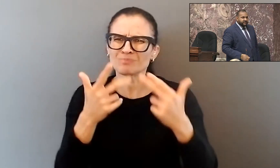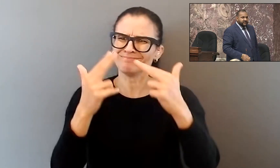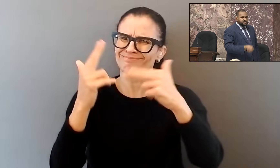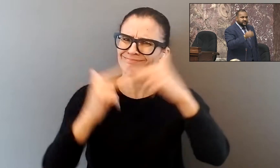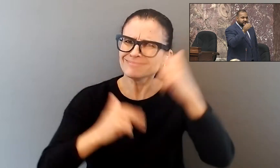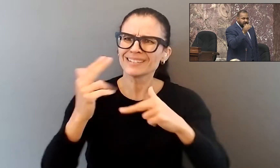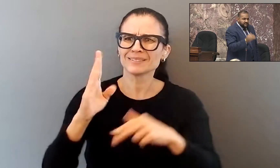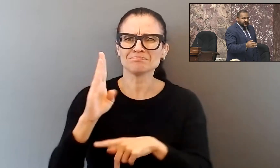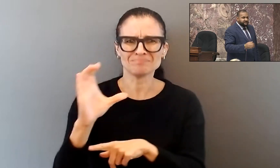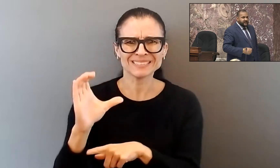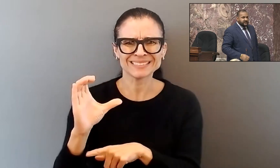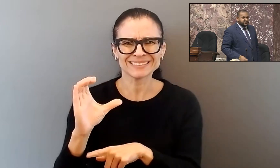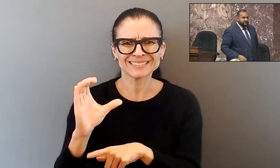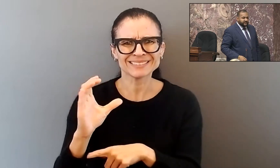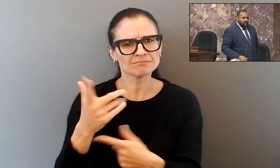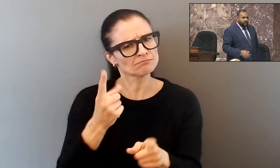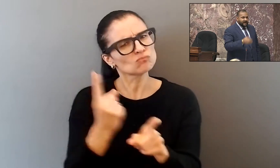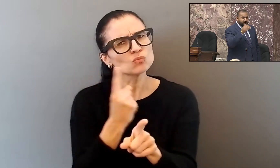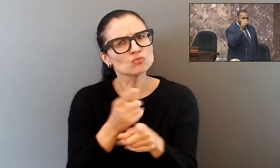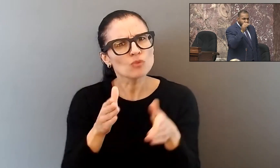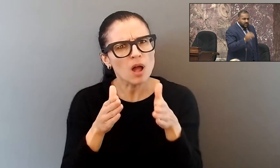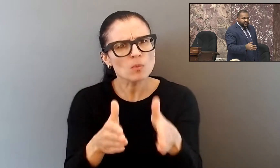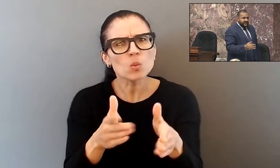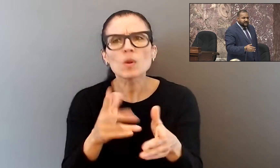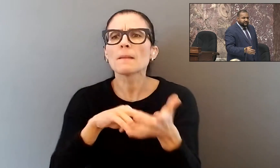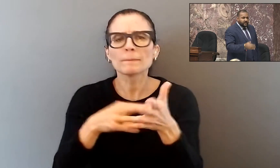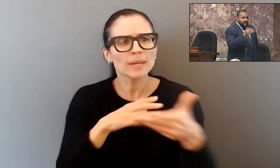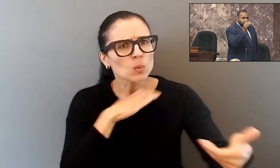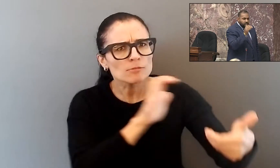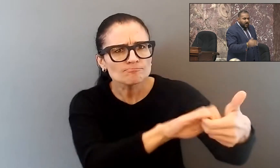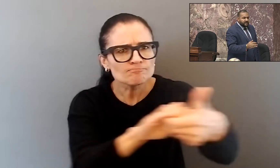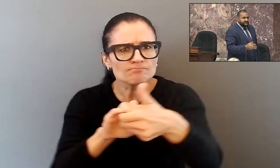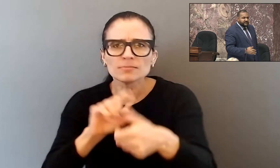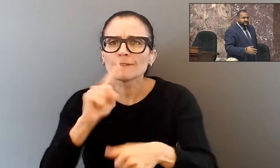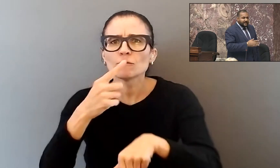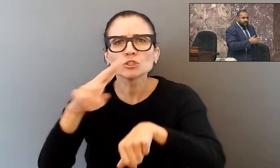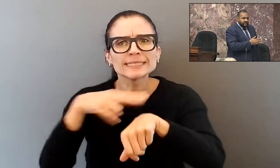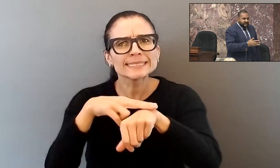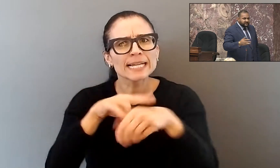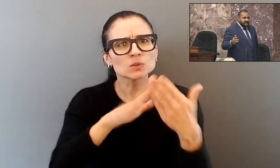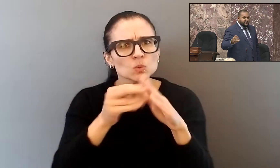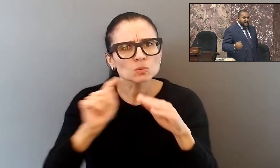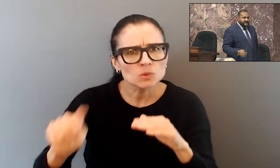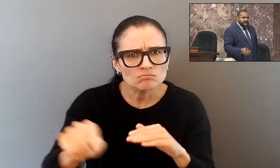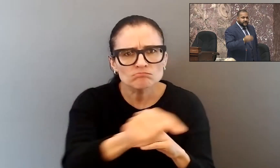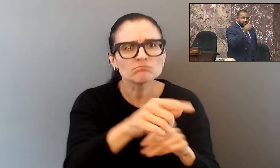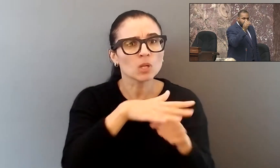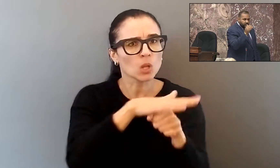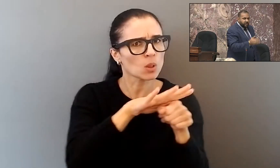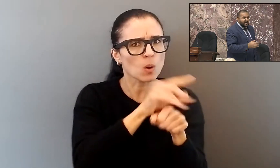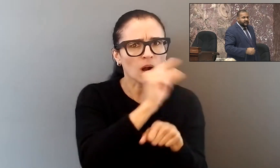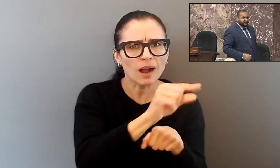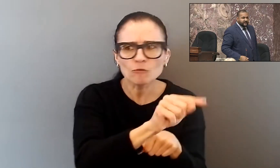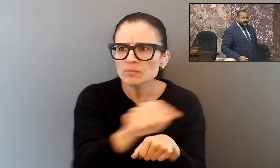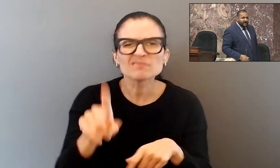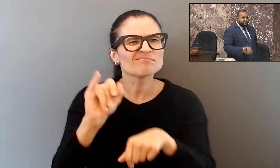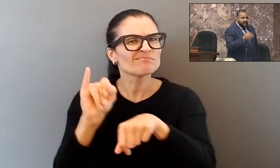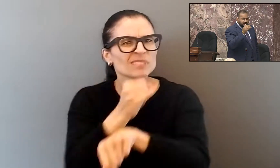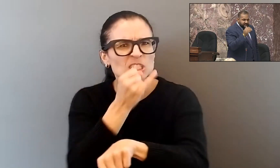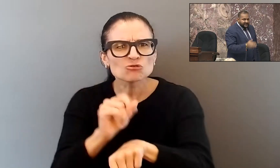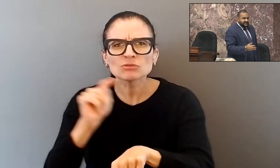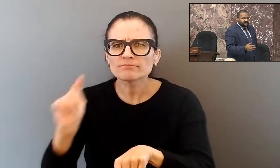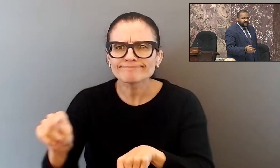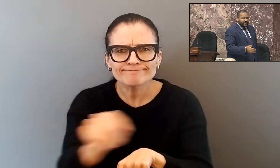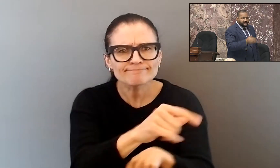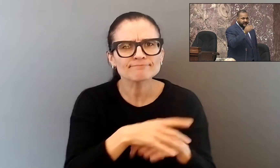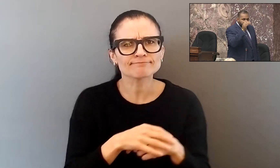with First Nations, meaningfully engages with local governments, with industry. We welcome them to the table. We've extended the engagement. We're proud on this side of the House to